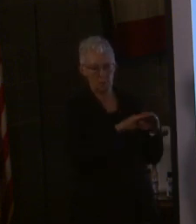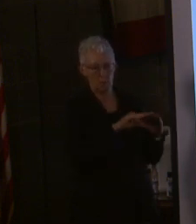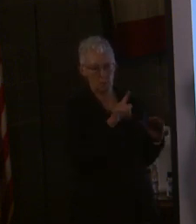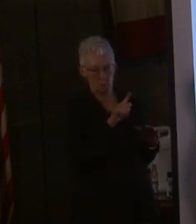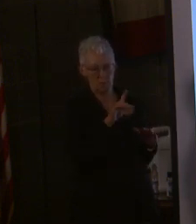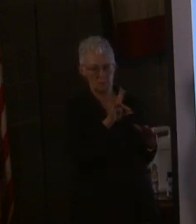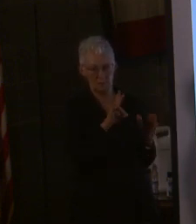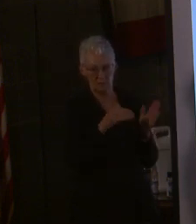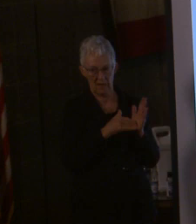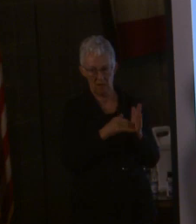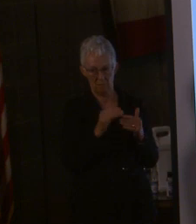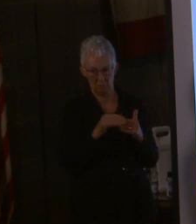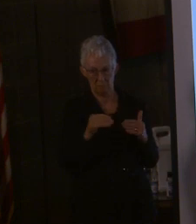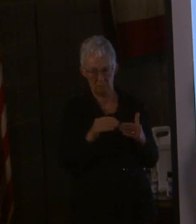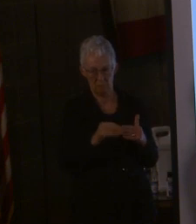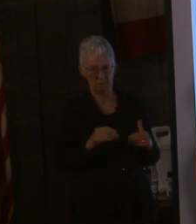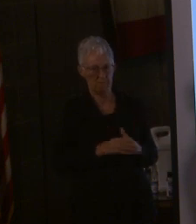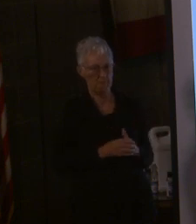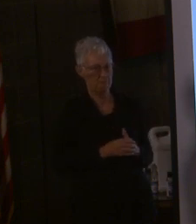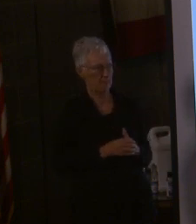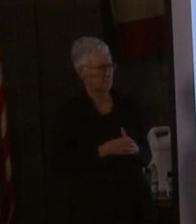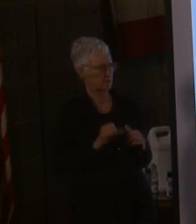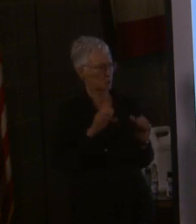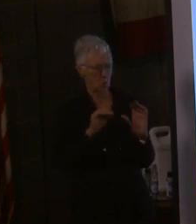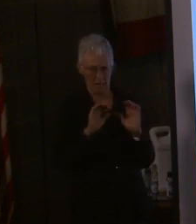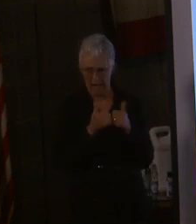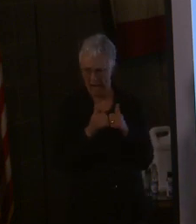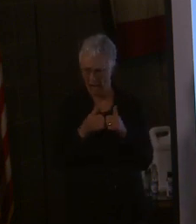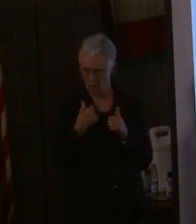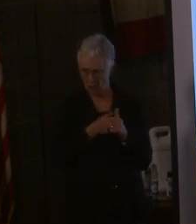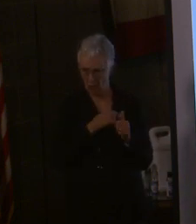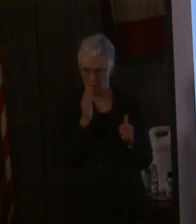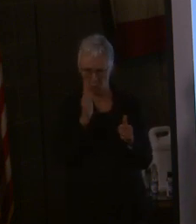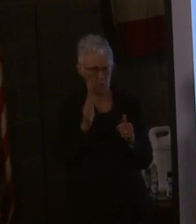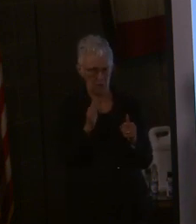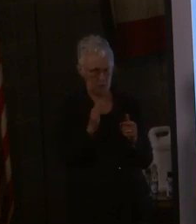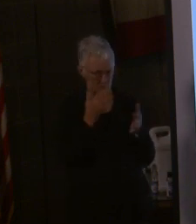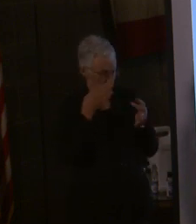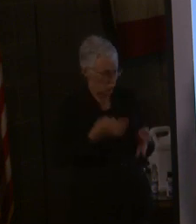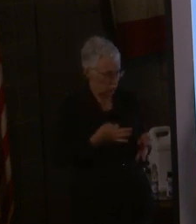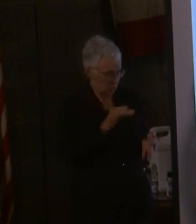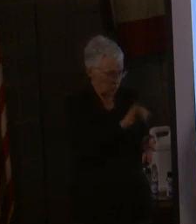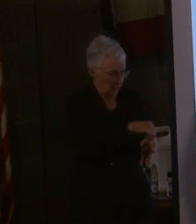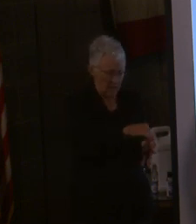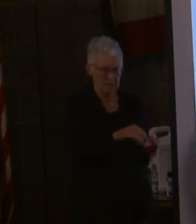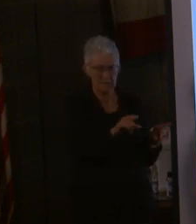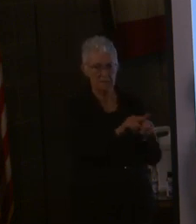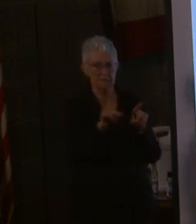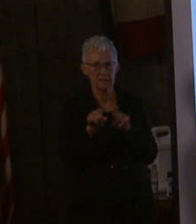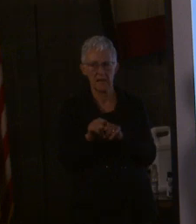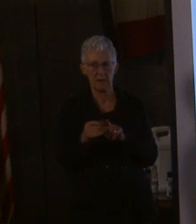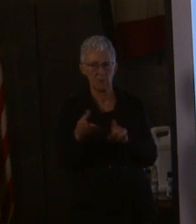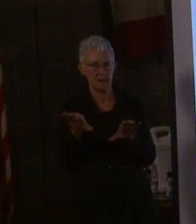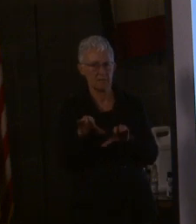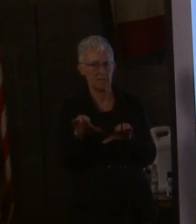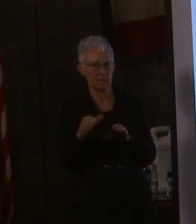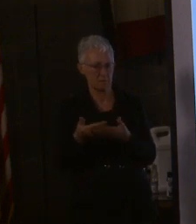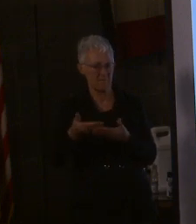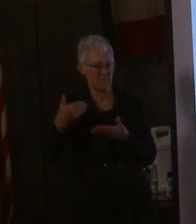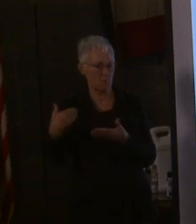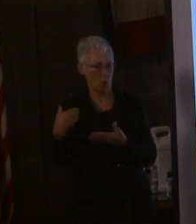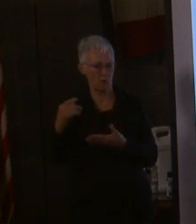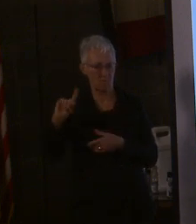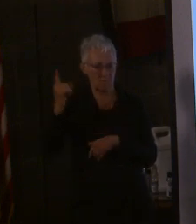$27,000. So how did we get to looking at those areas? Well, we did the same thing we did in round one. Those areas are determined by